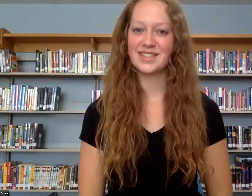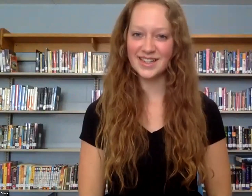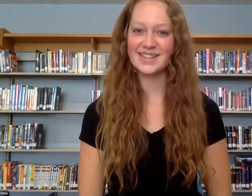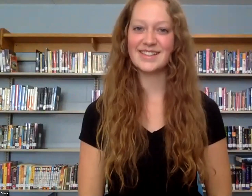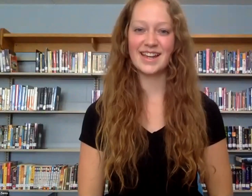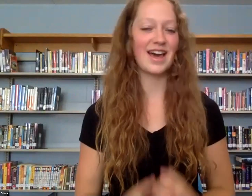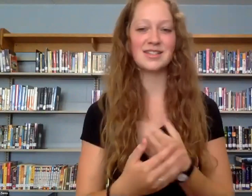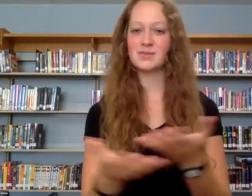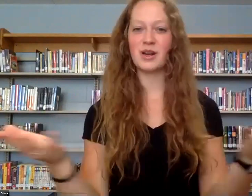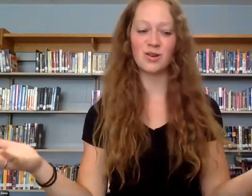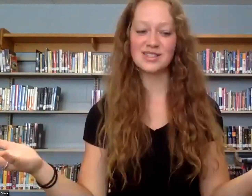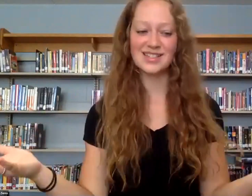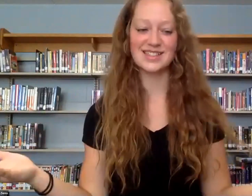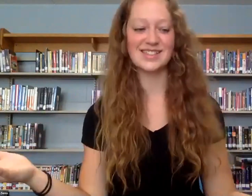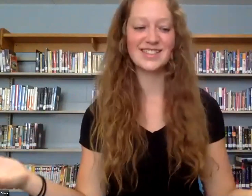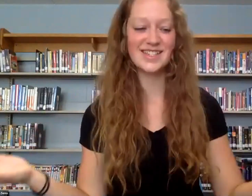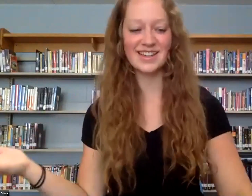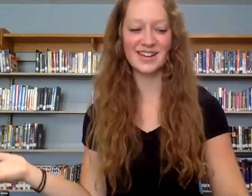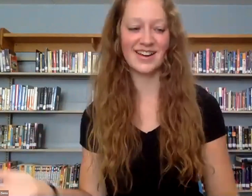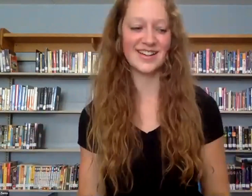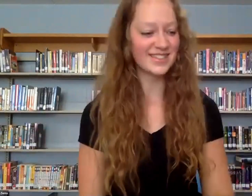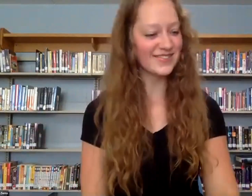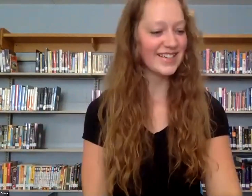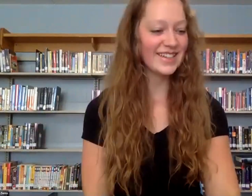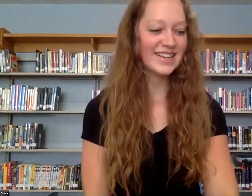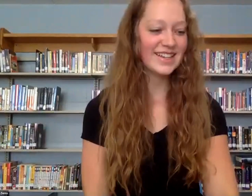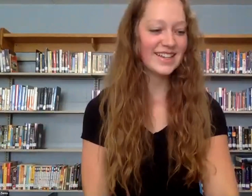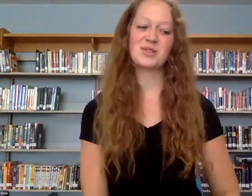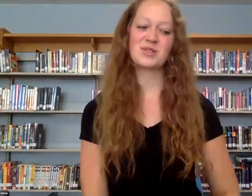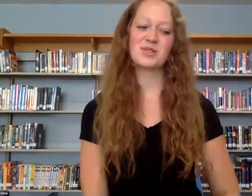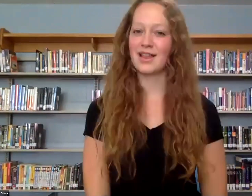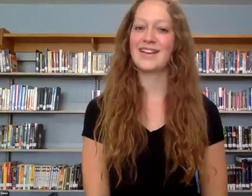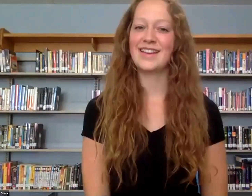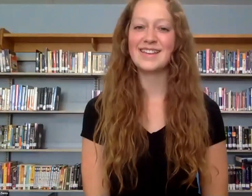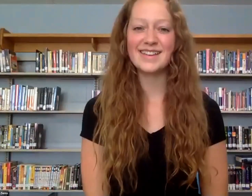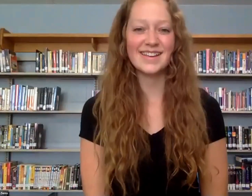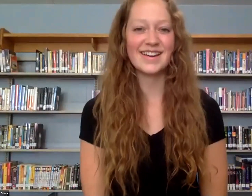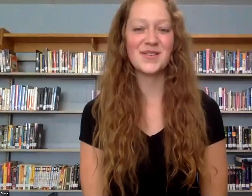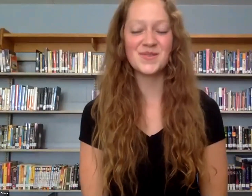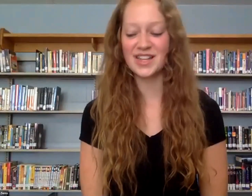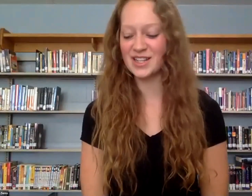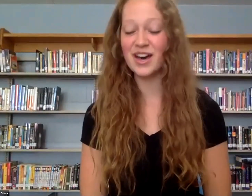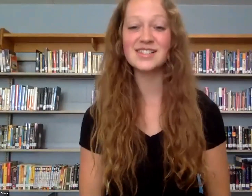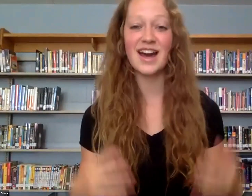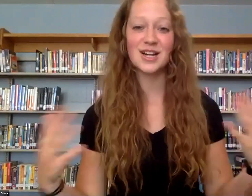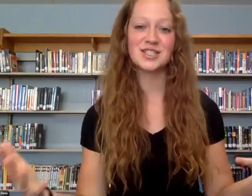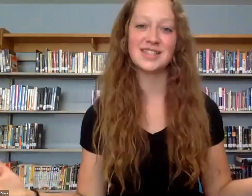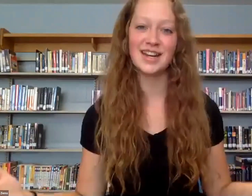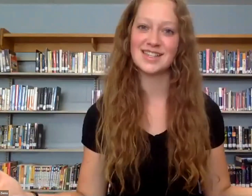Good. And that just made a whole sentence. Isn't that kind of awesome? That's we'll do one good. more line. One more line. You guys are actually signing